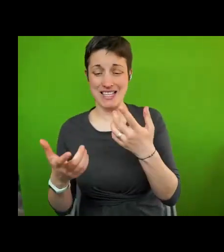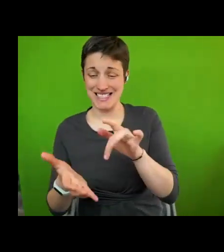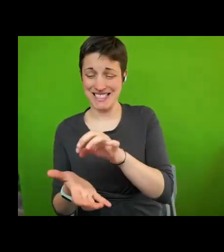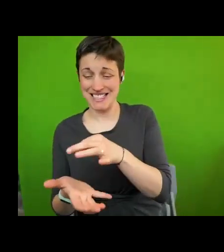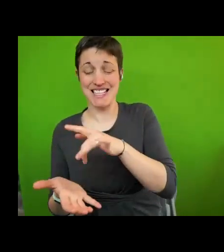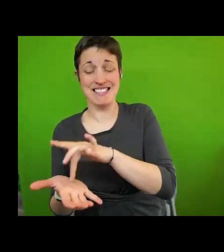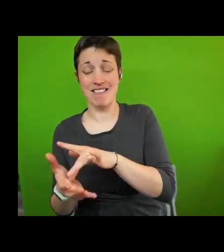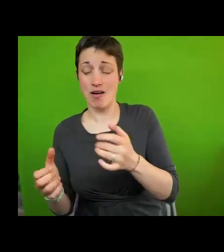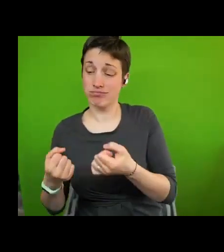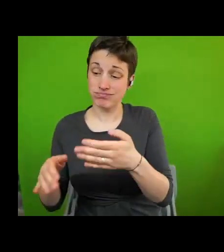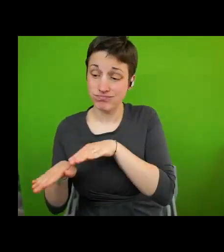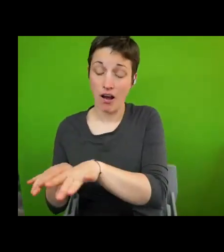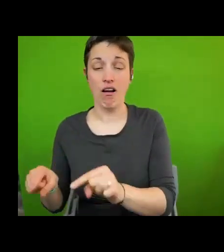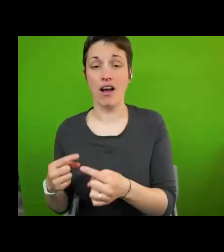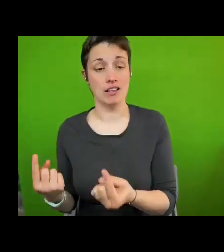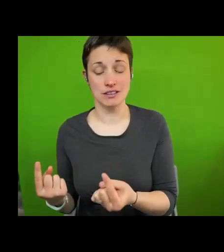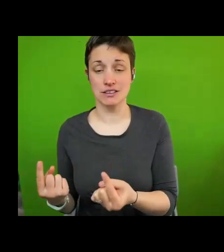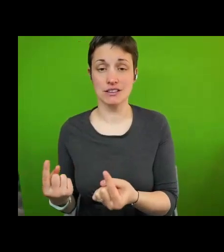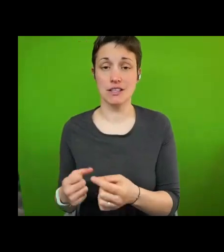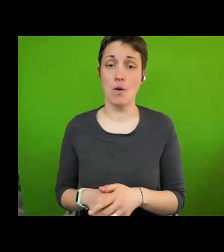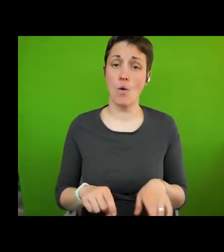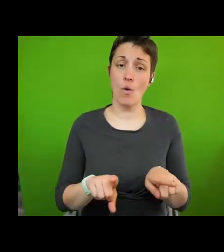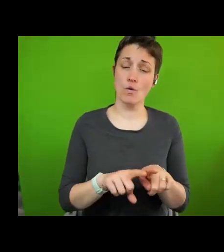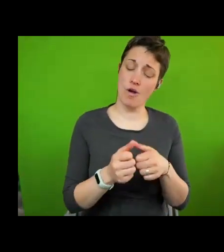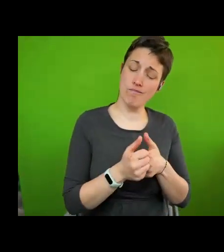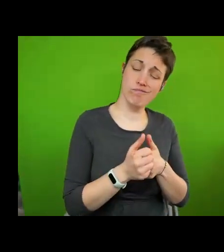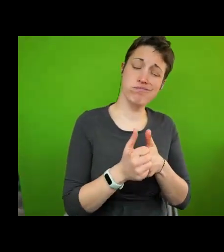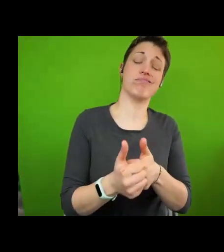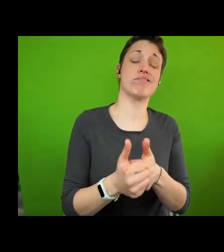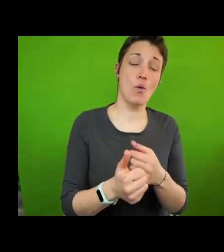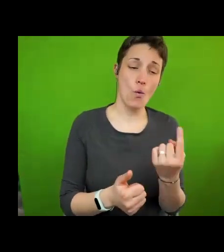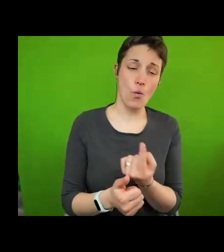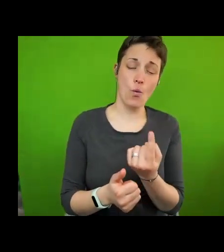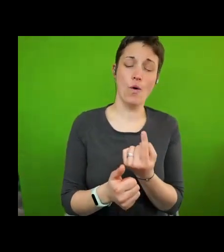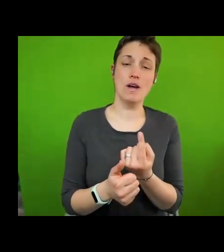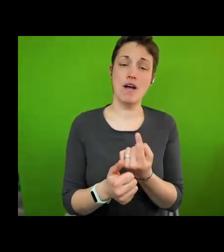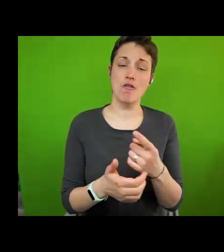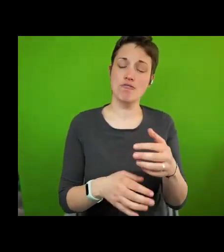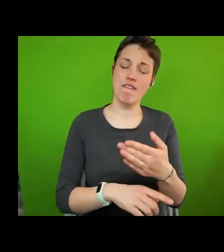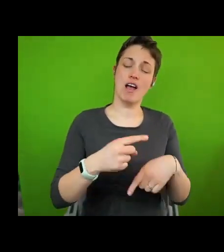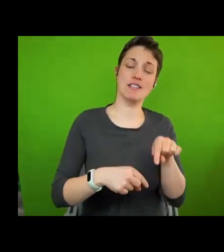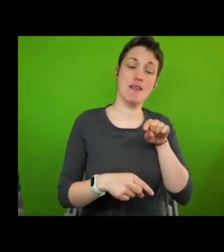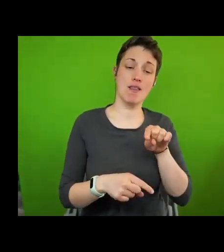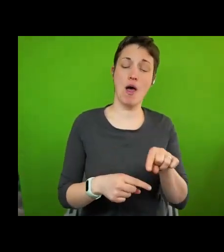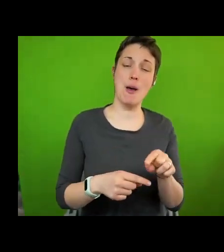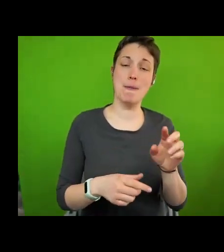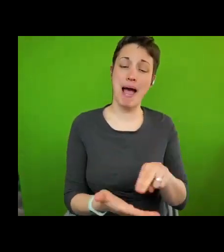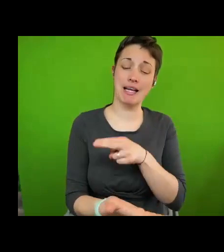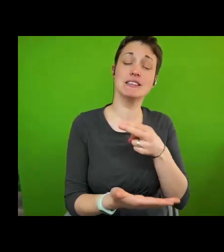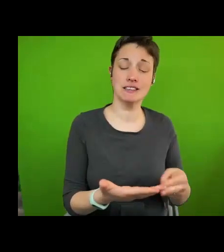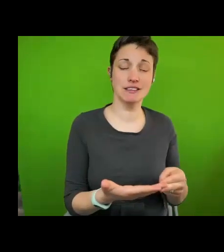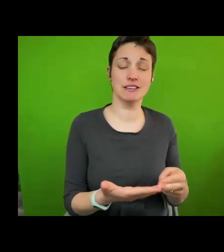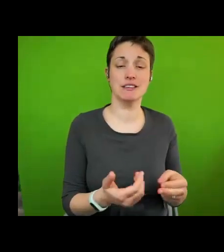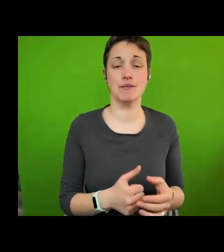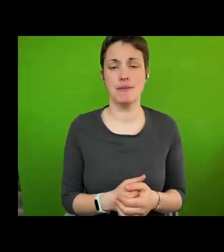ban coalition, an extraordinary coalition led by disabled people and disability groups, seeking, as its name